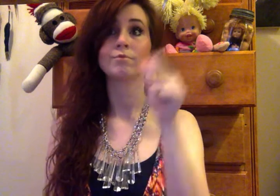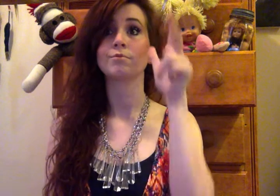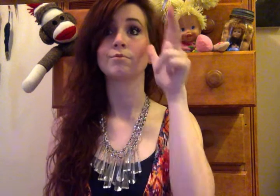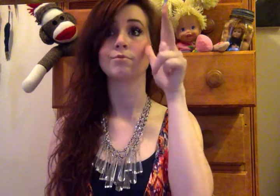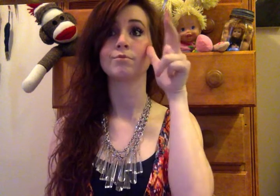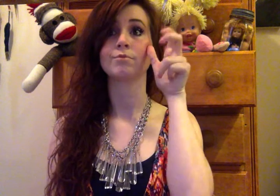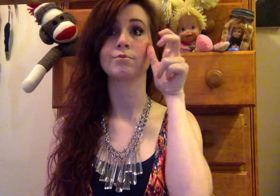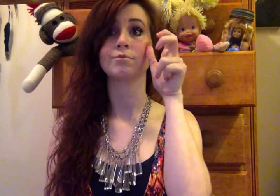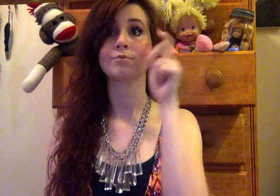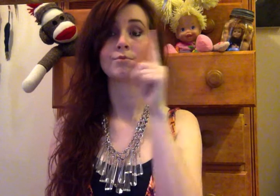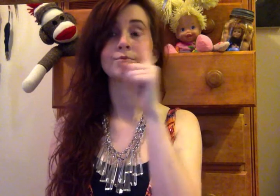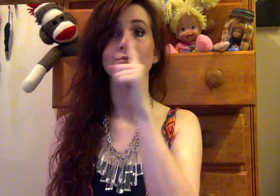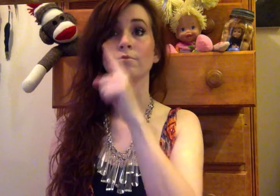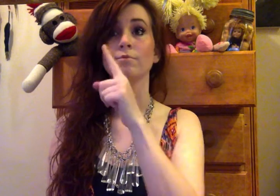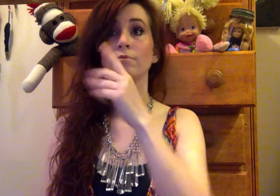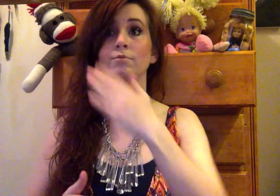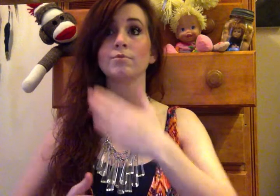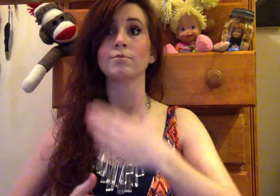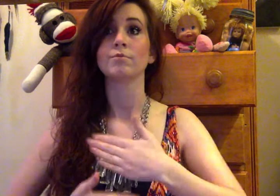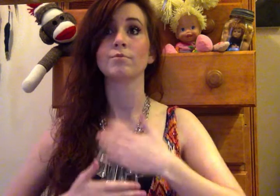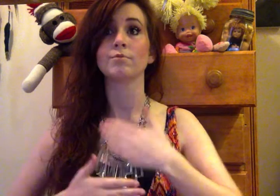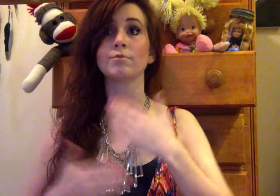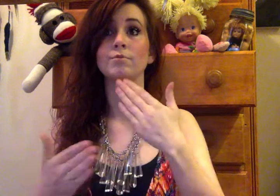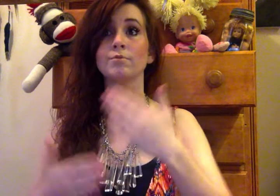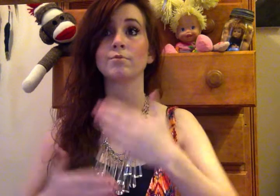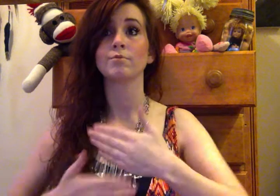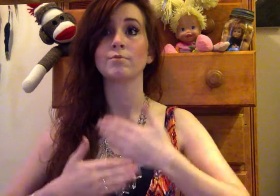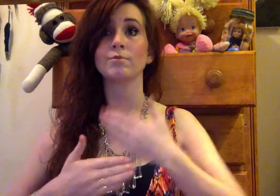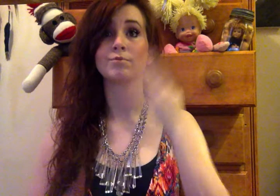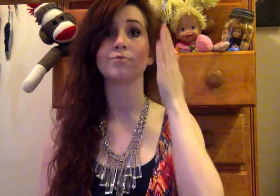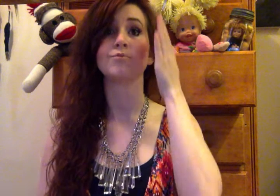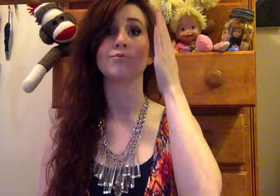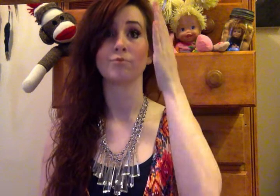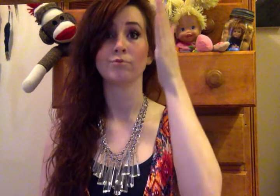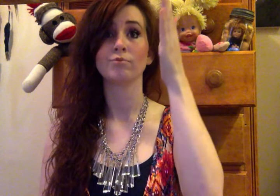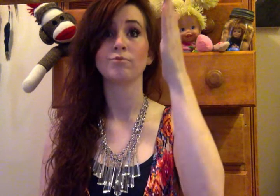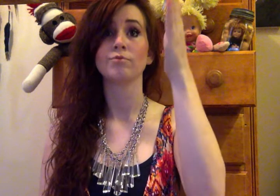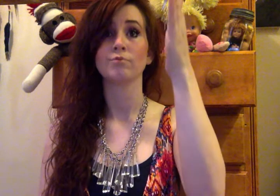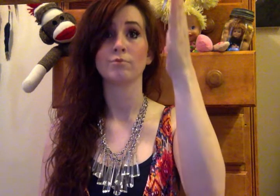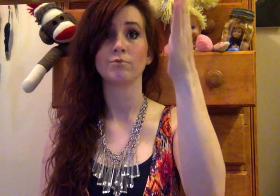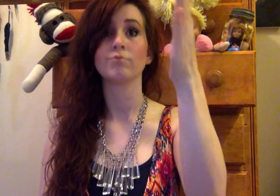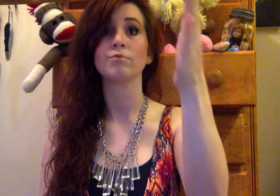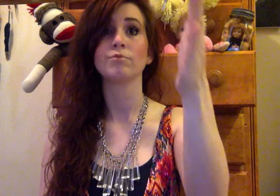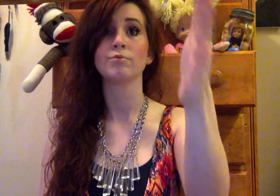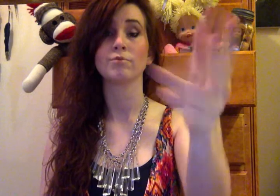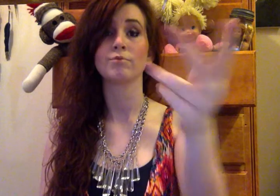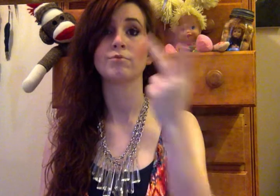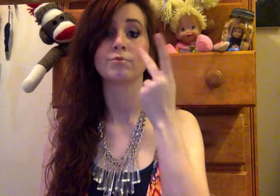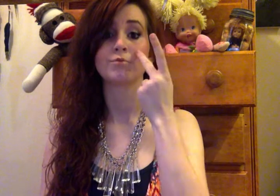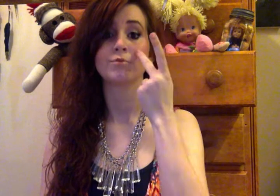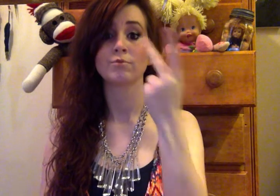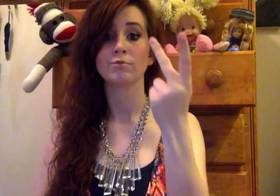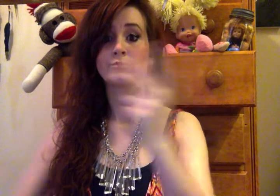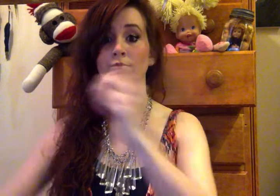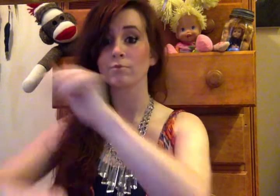wallpaper business One day they'll see what goes down in the kitchen Places, places, get in